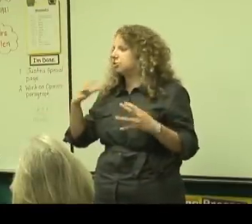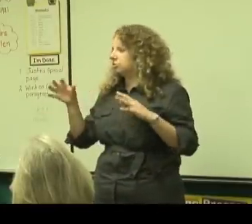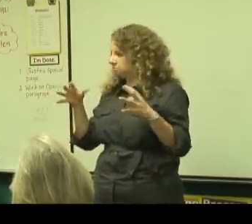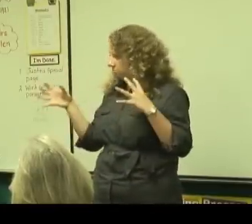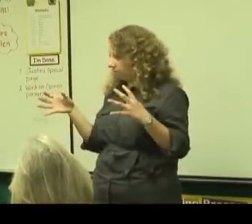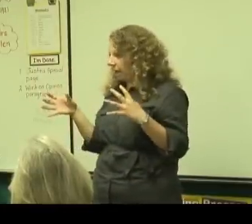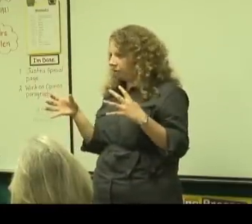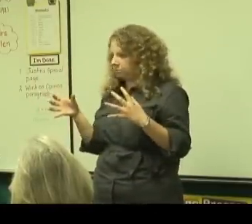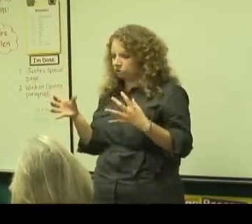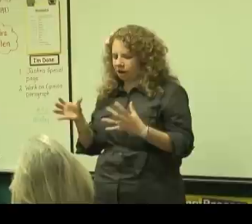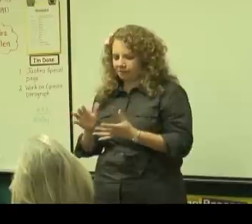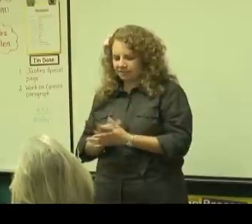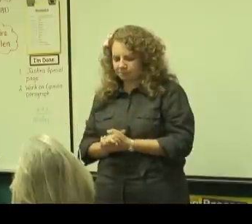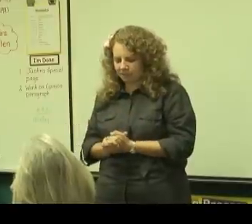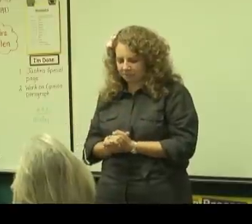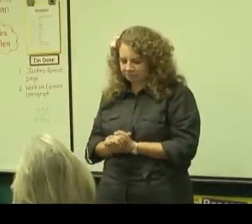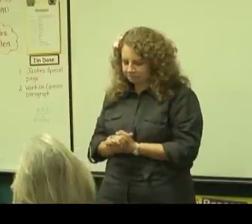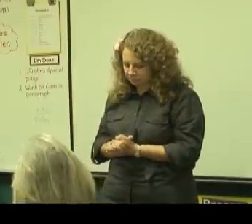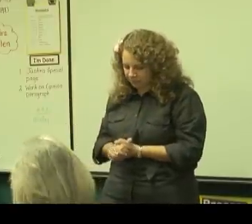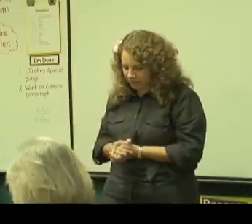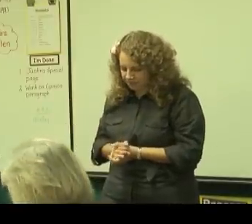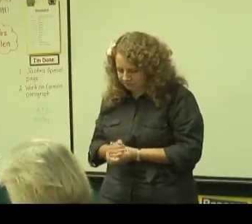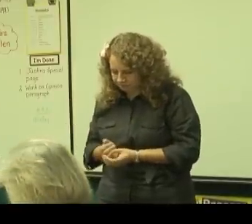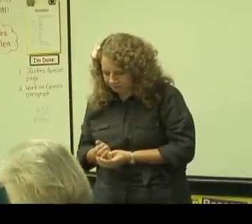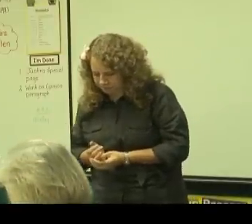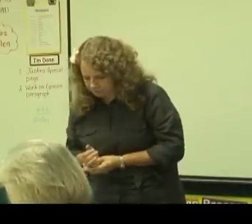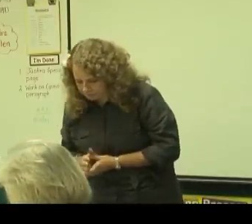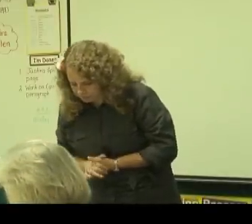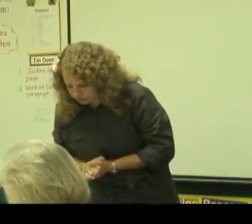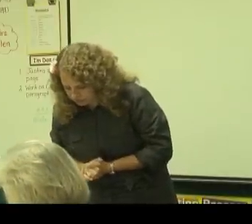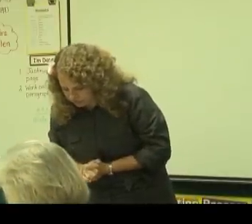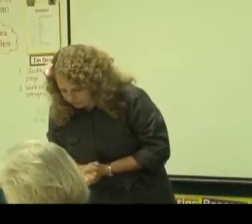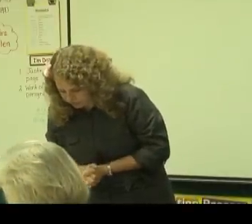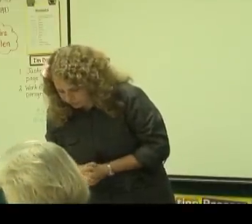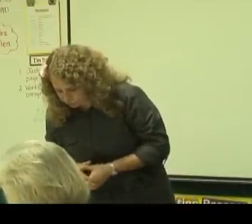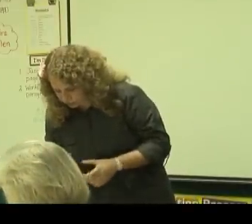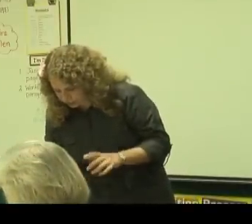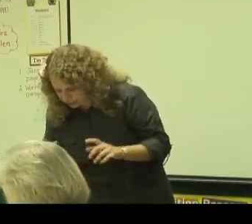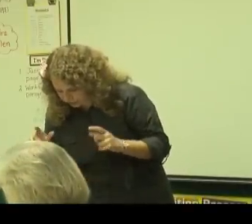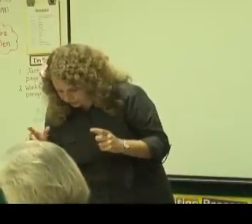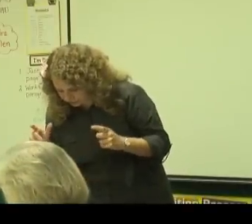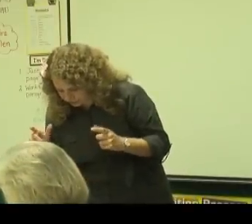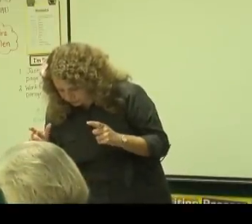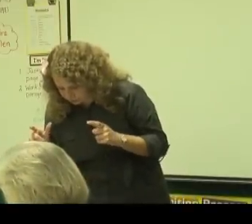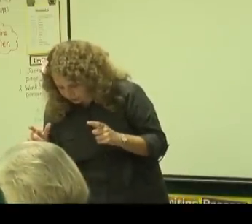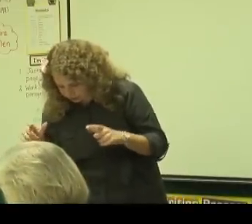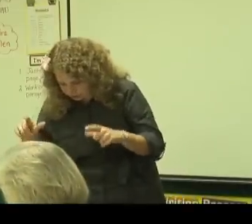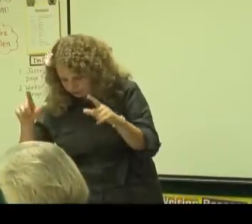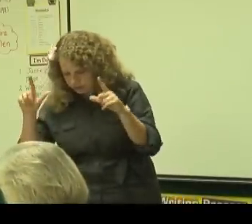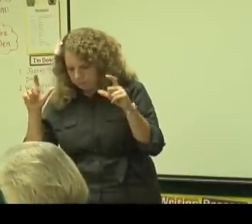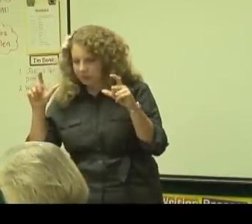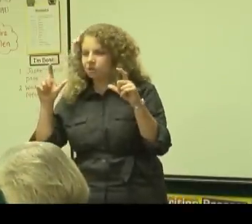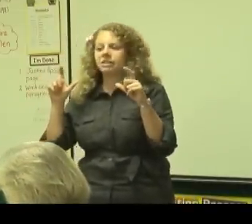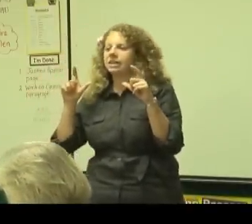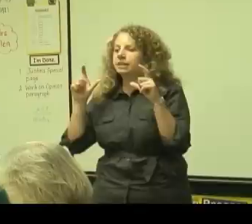or how I'm describing something. Okay? The second one is kind of like two L's, but they're slightly